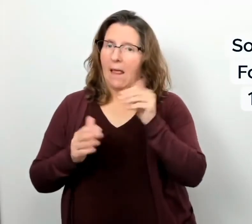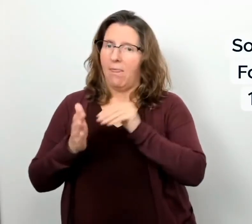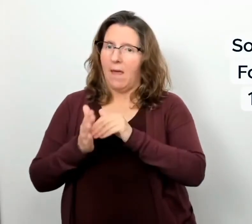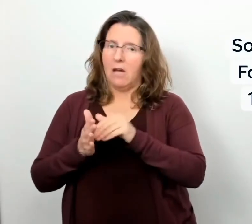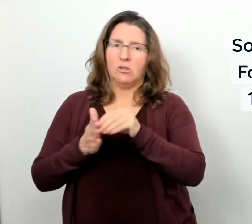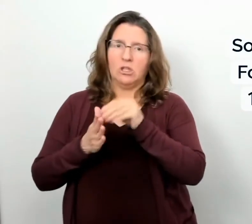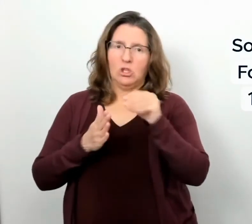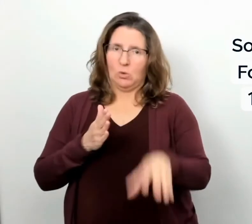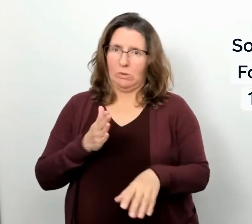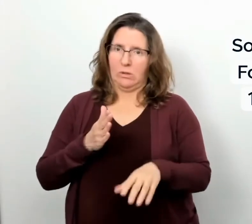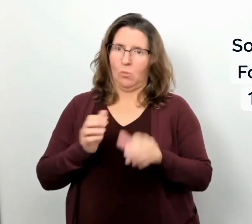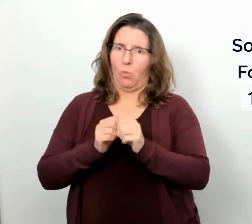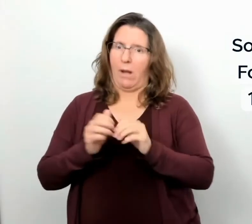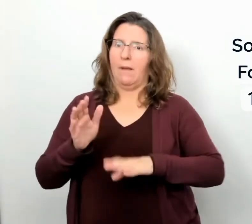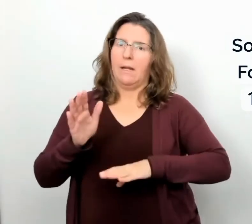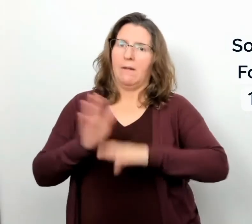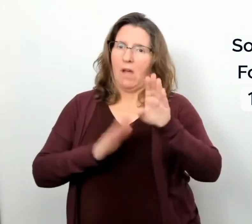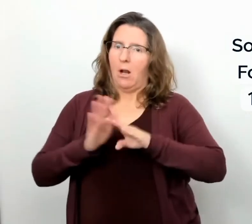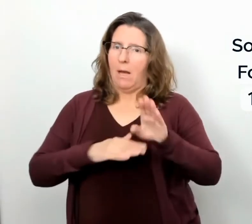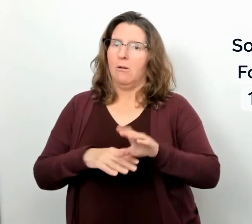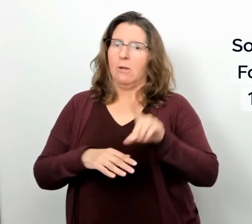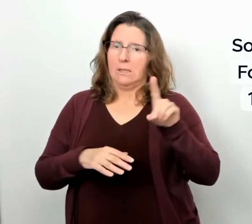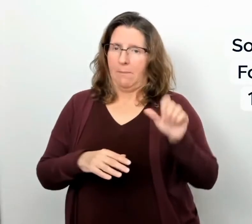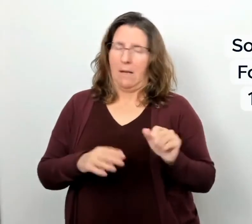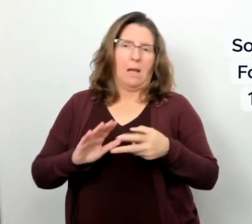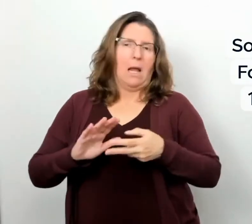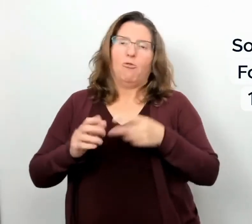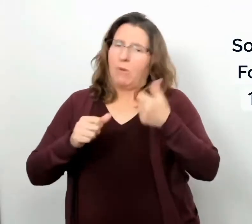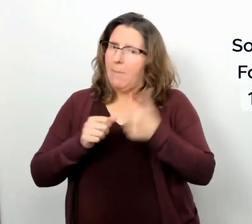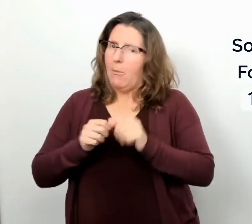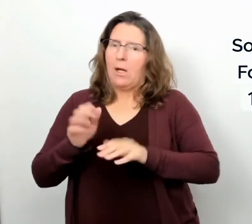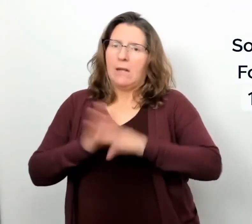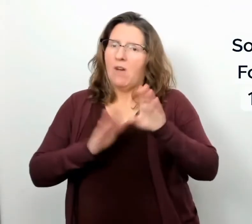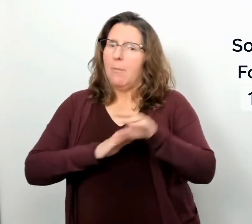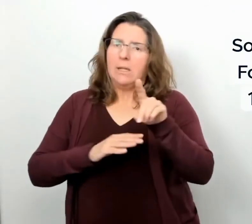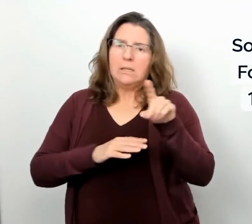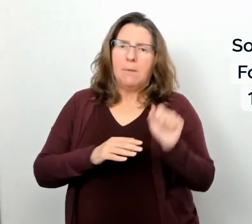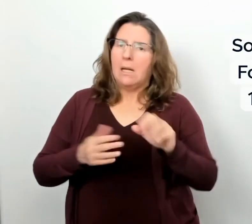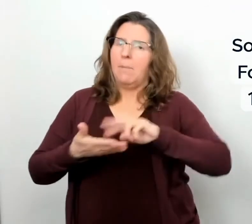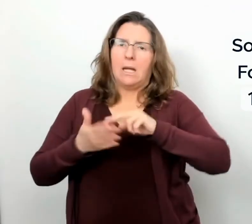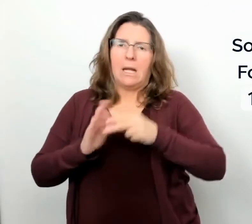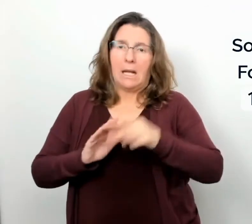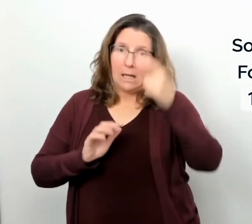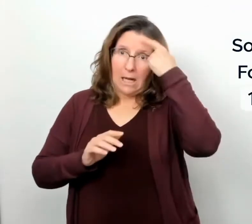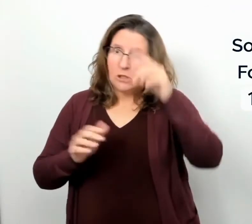There are more than 10,000 students with developmental disabilities in the system, including